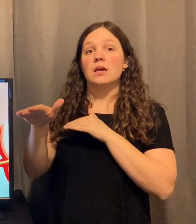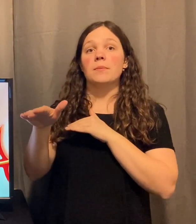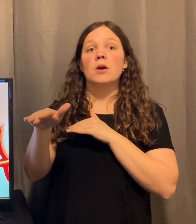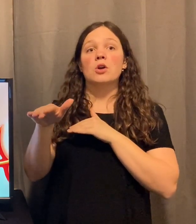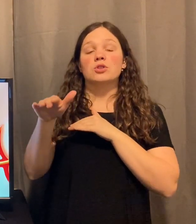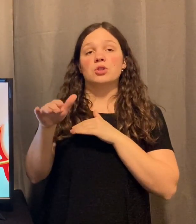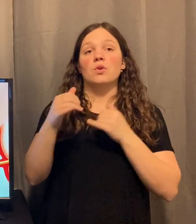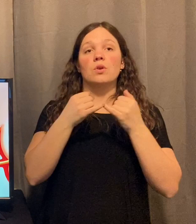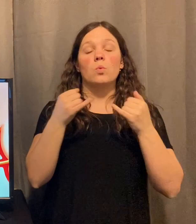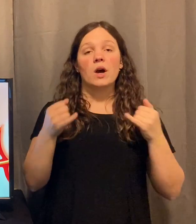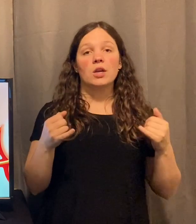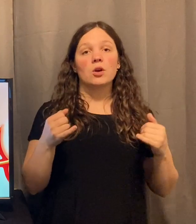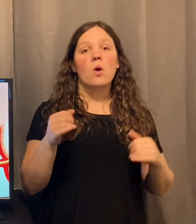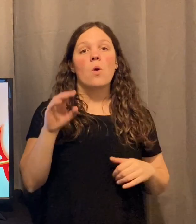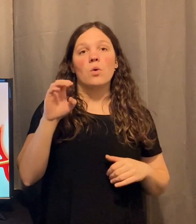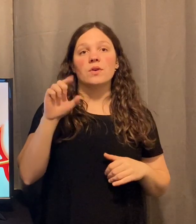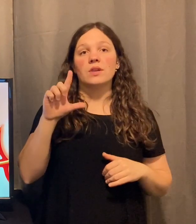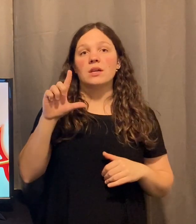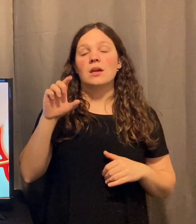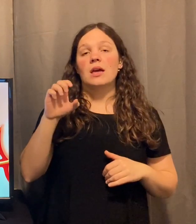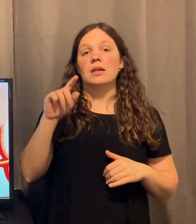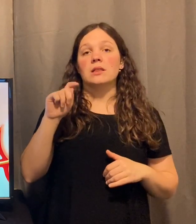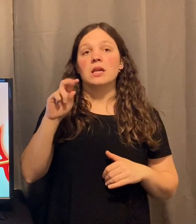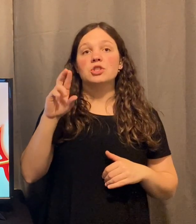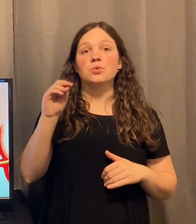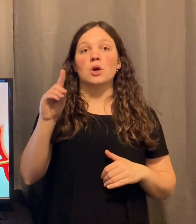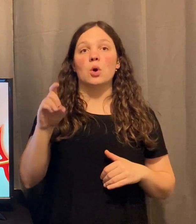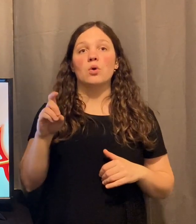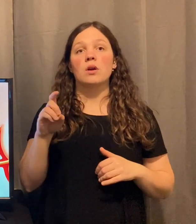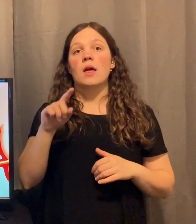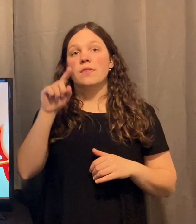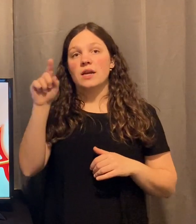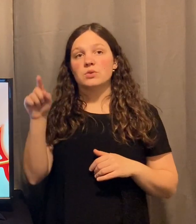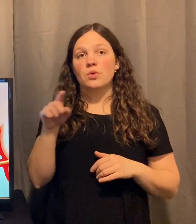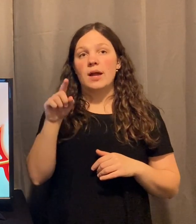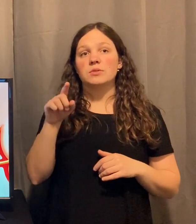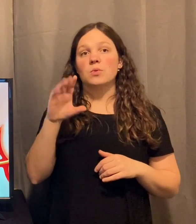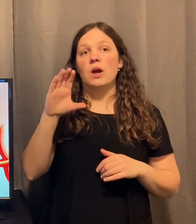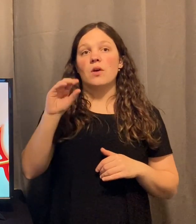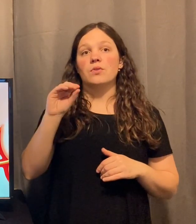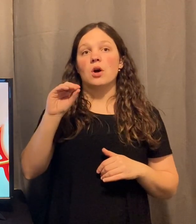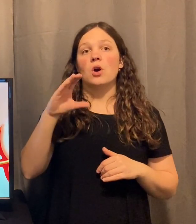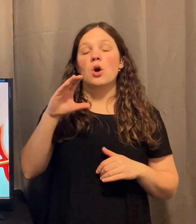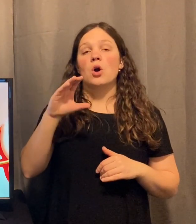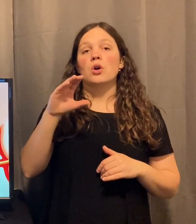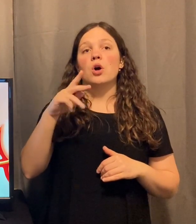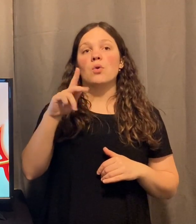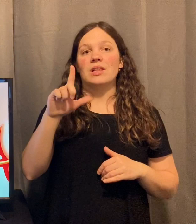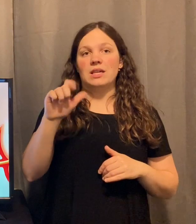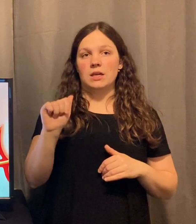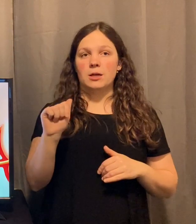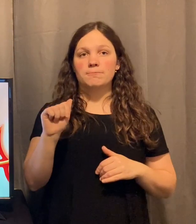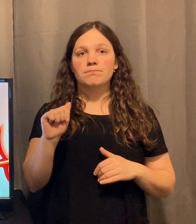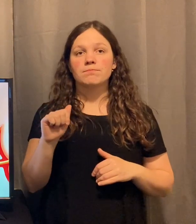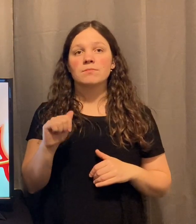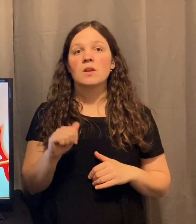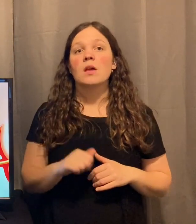them to the wire or the electrode that's wrapped around the cochlea.